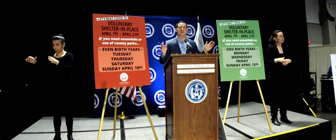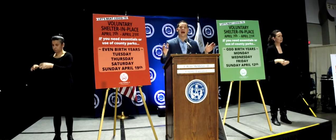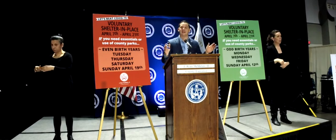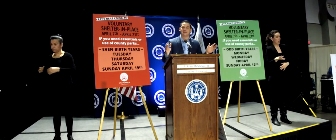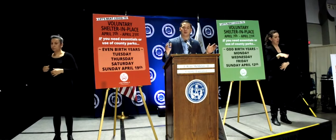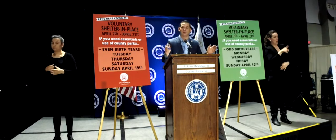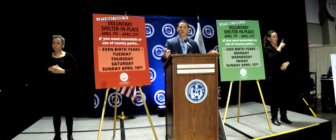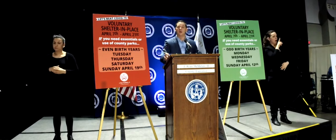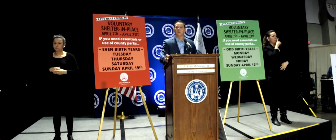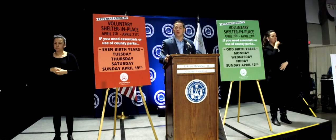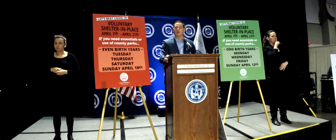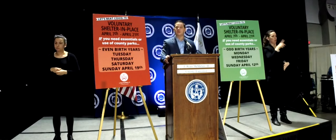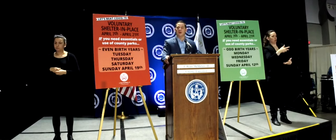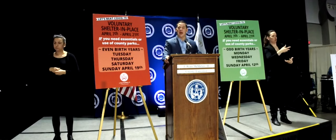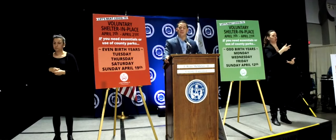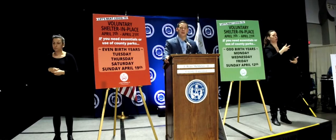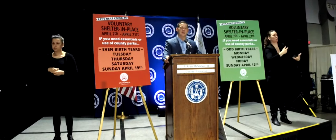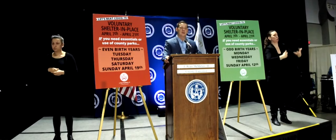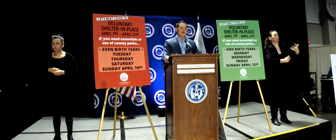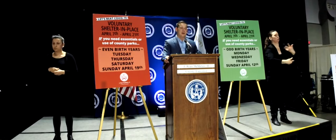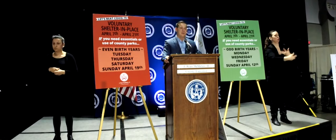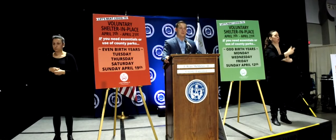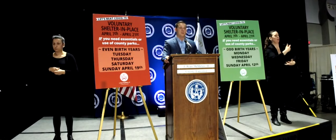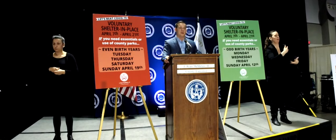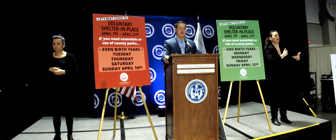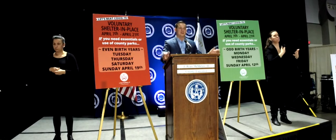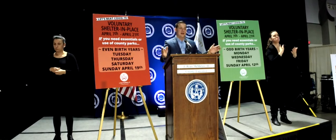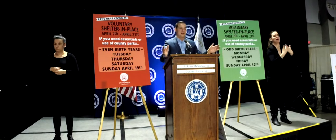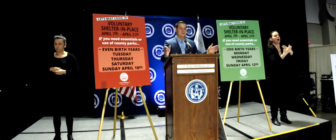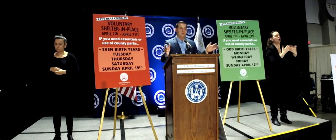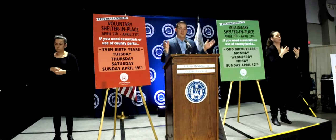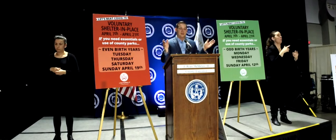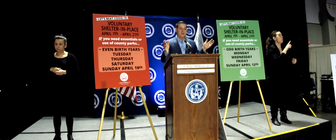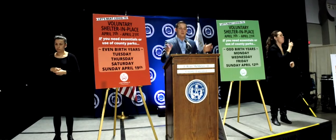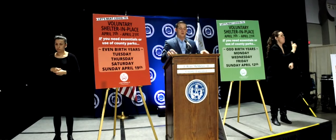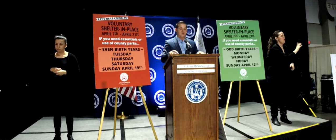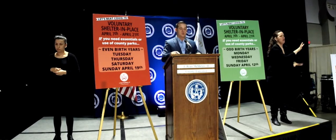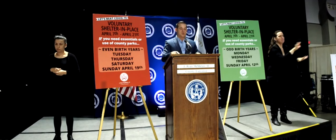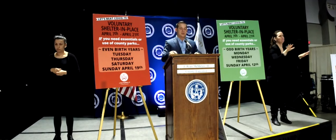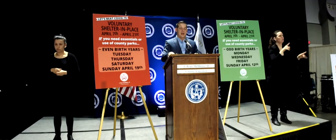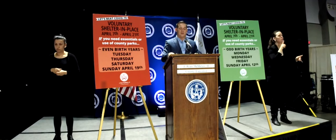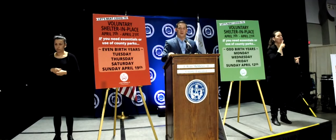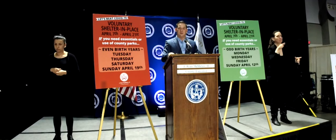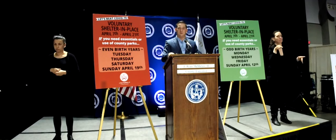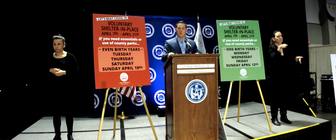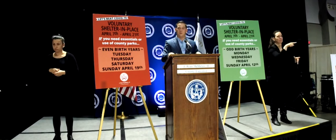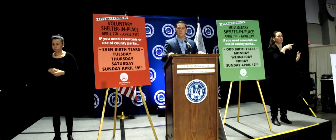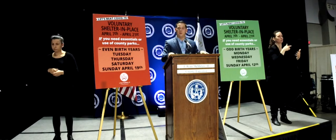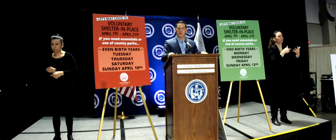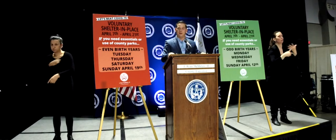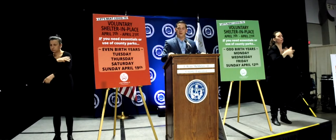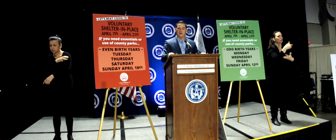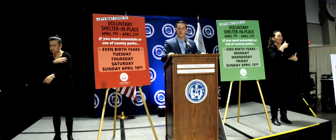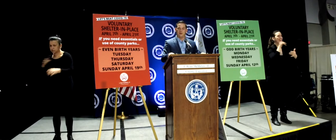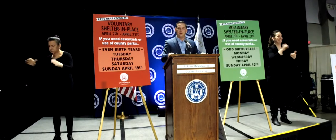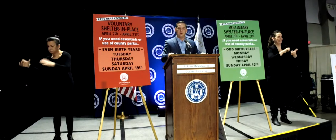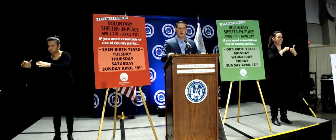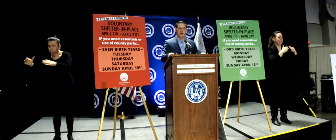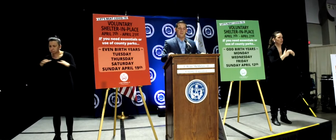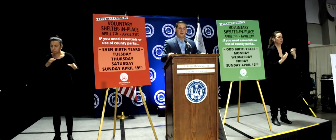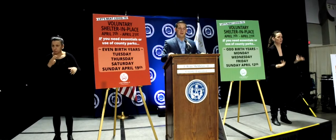to connect dots here with the way things are happening. I'll let people connect the dots, but there are social gatherings where people are getting